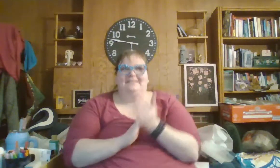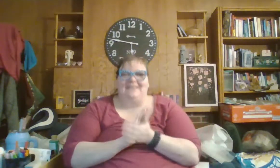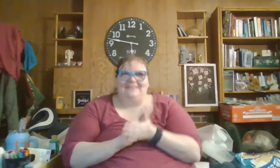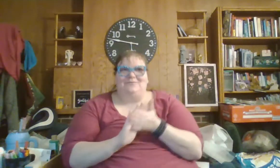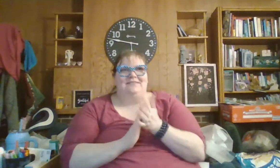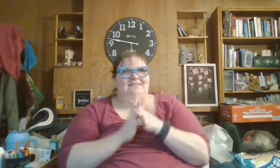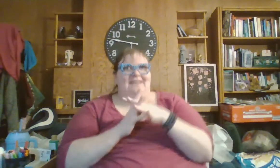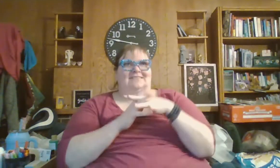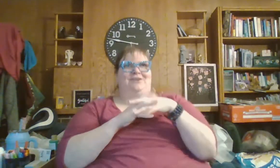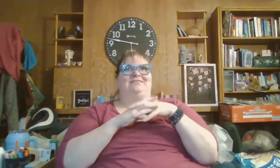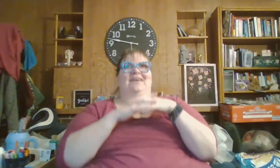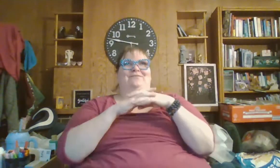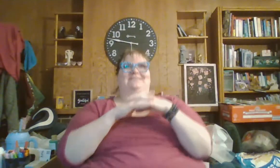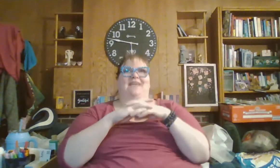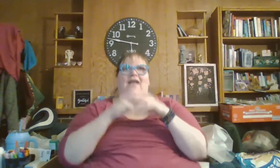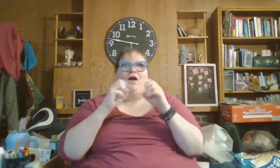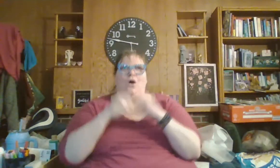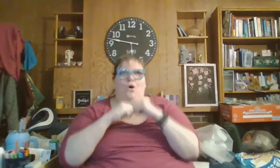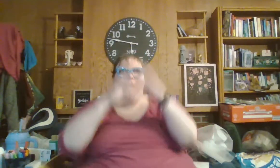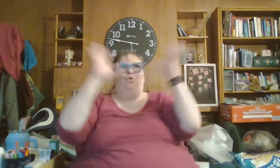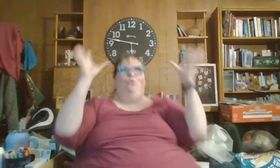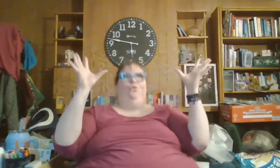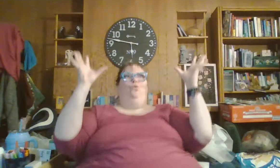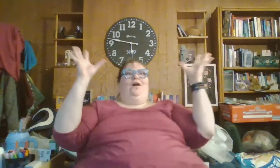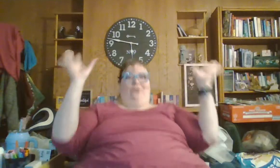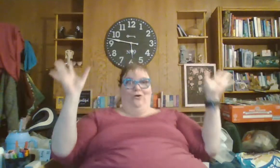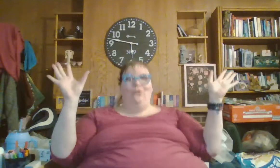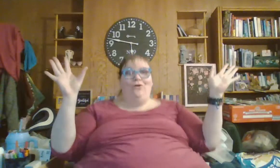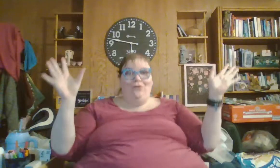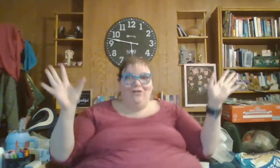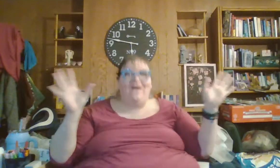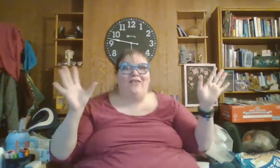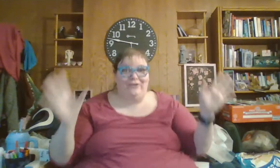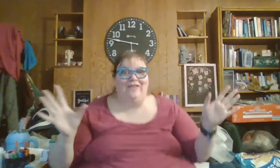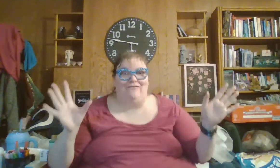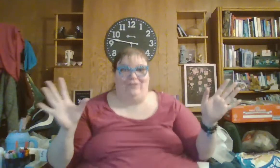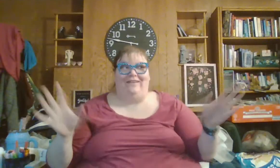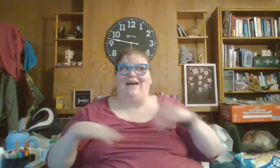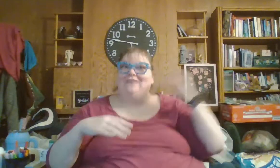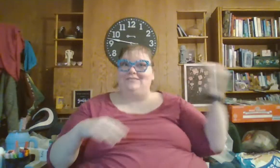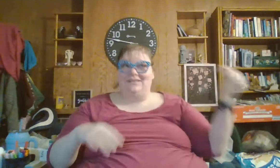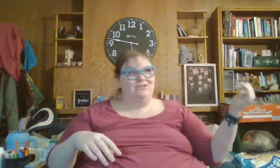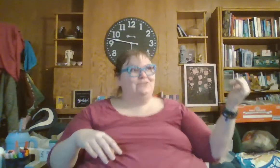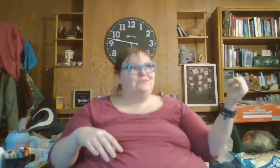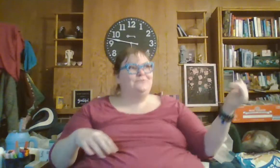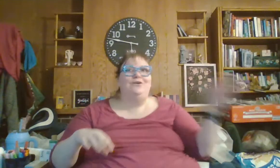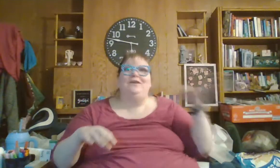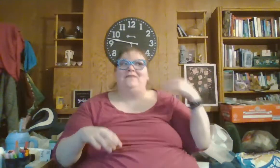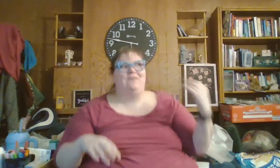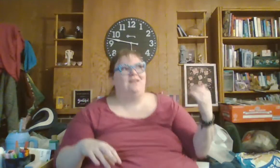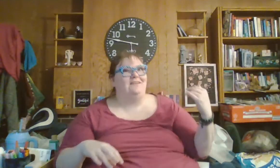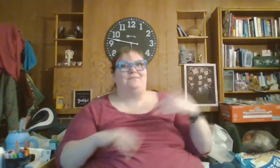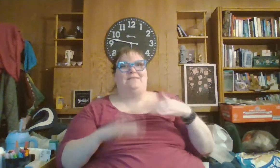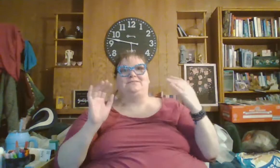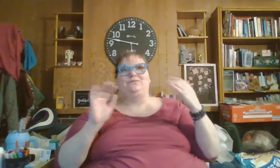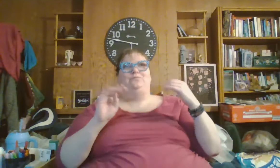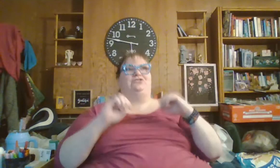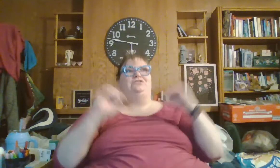last Thursday was like, whoo, on a whole other level. Like, I've done circles before and they've been awesome. And this one was just